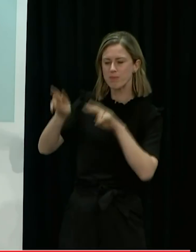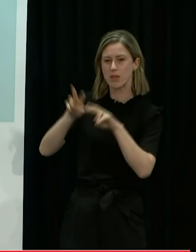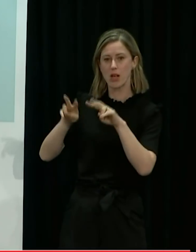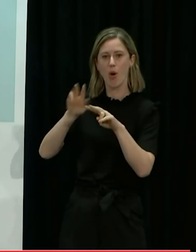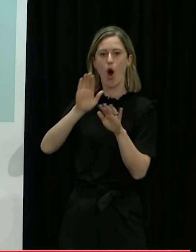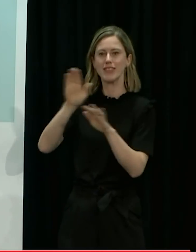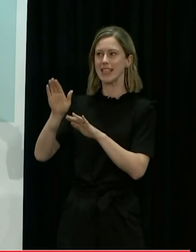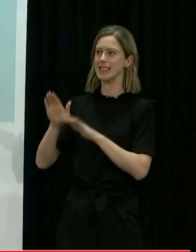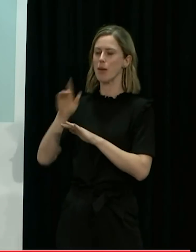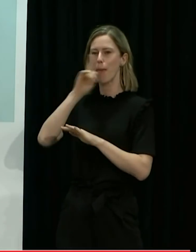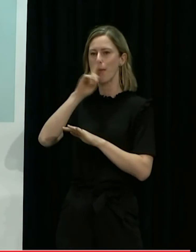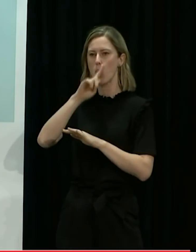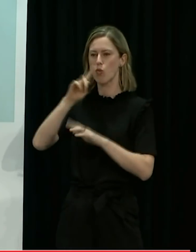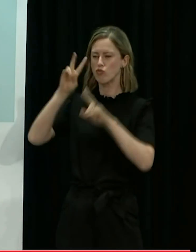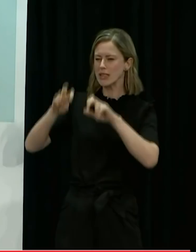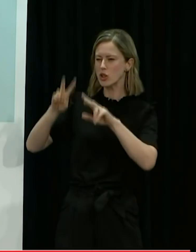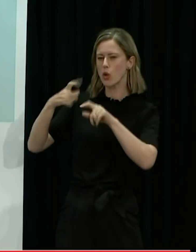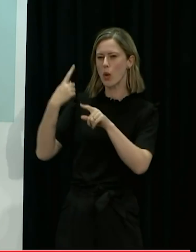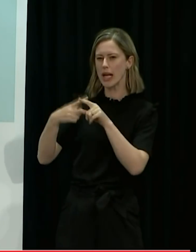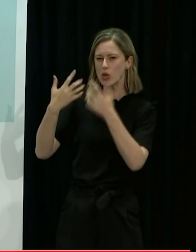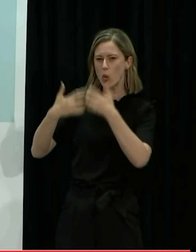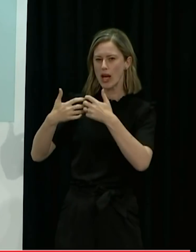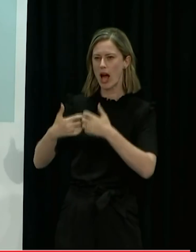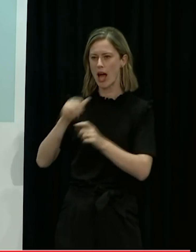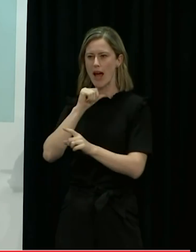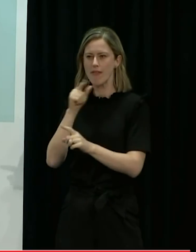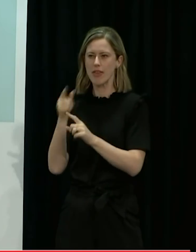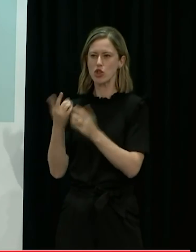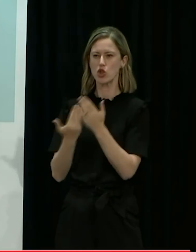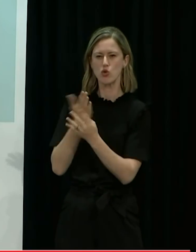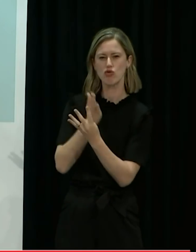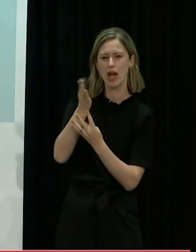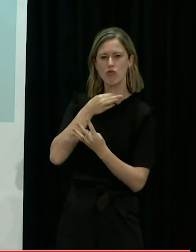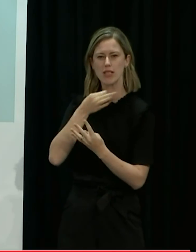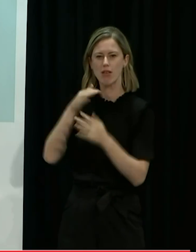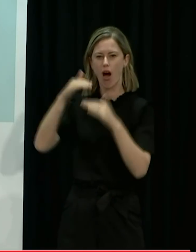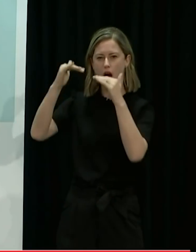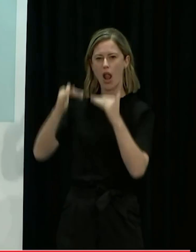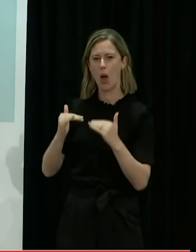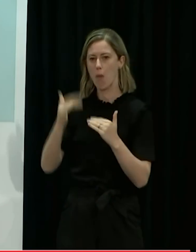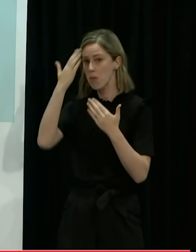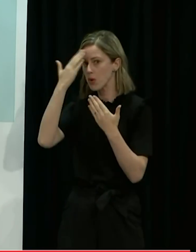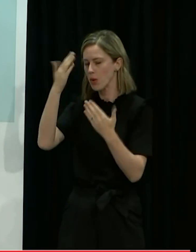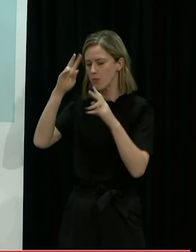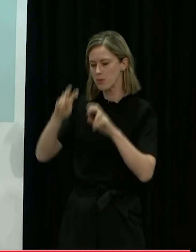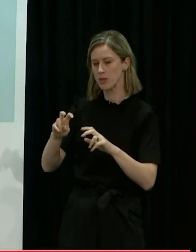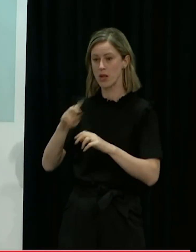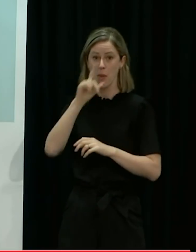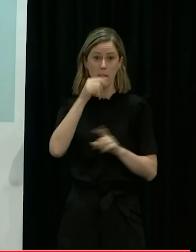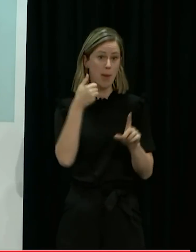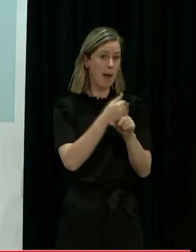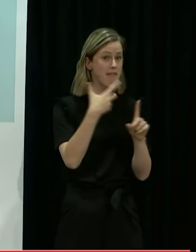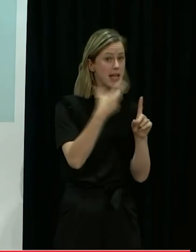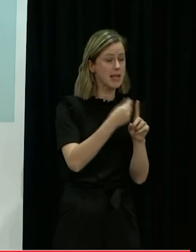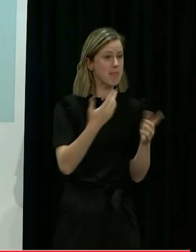international community is working closely and quickly to determine what risk this variant poses. It may impact on our